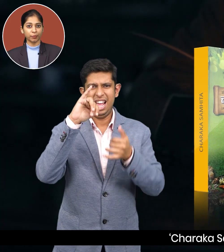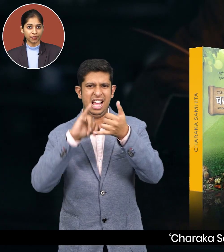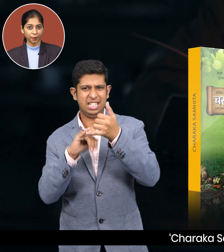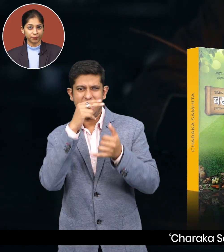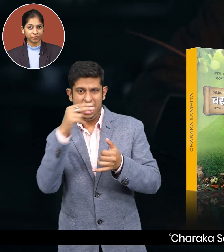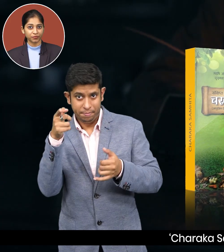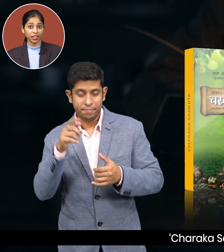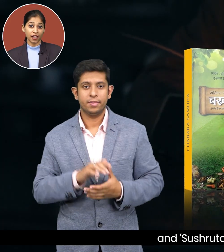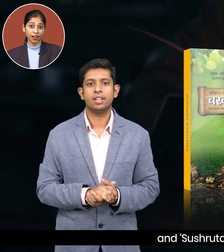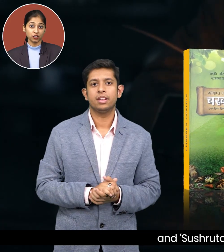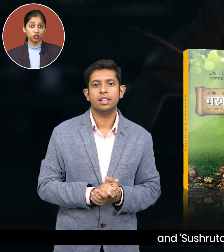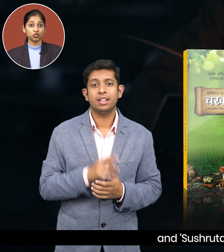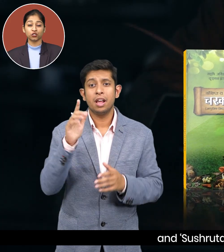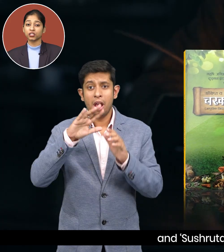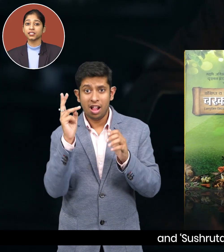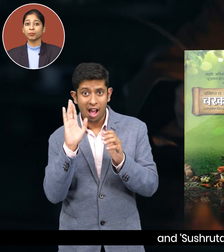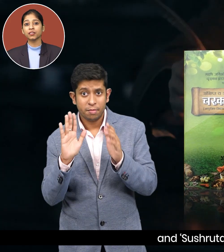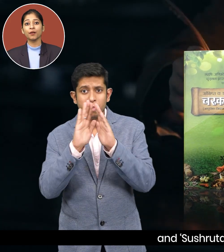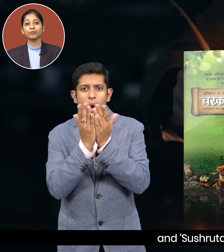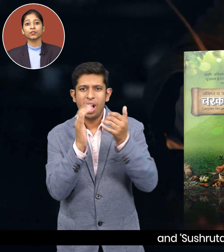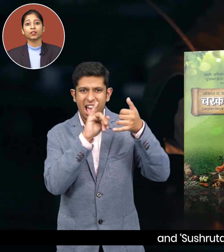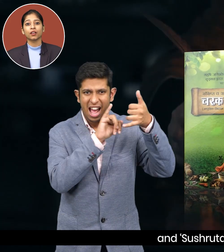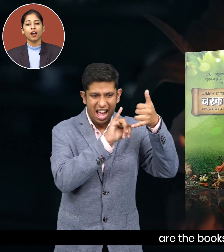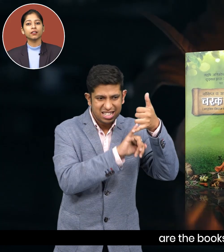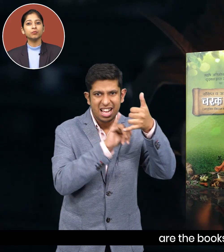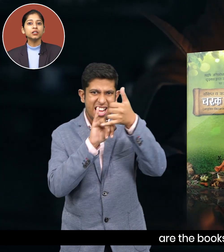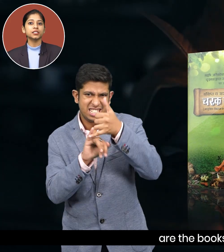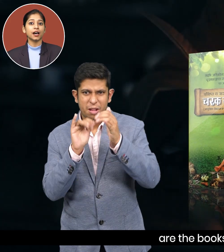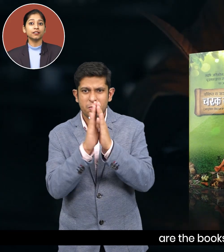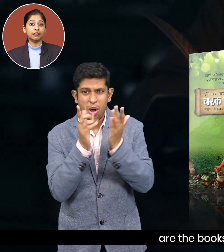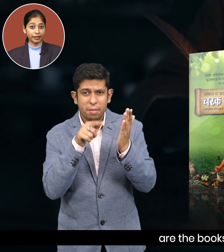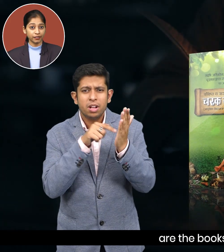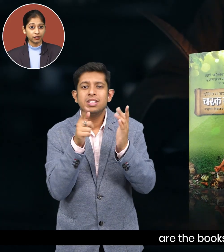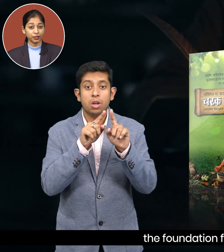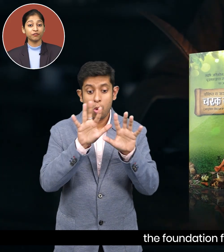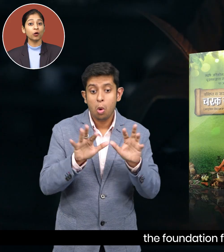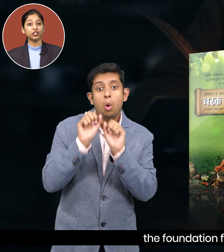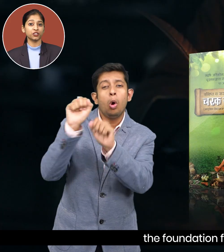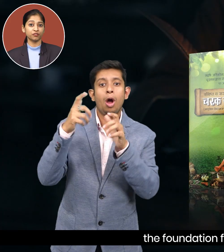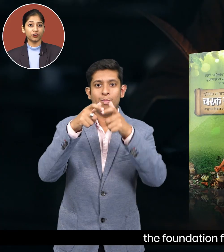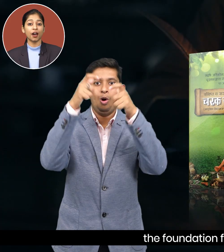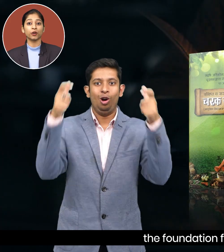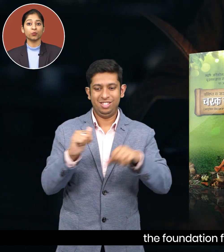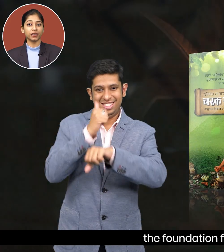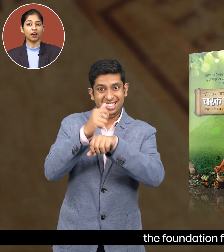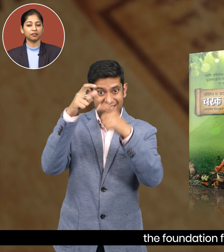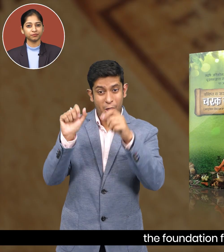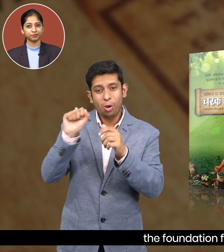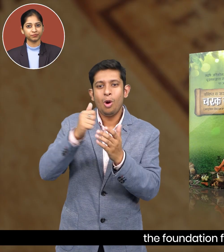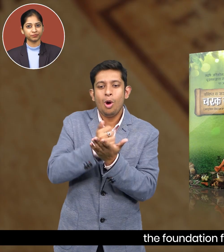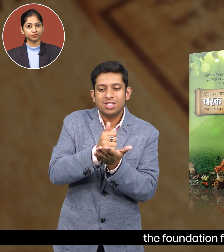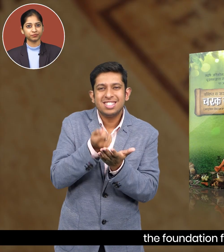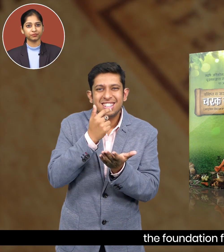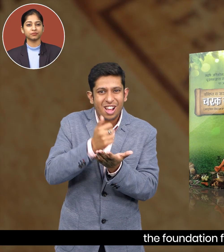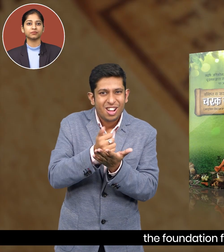Charaka Samhita and Sushruta Samhita are the books that laid the foundation for Ayurveda.